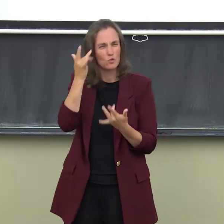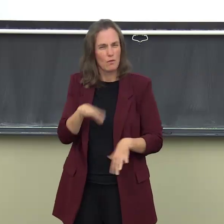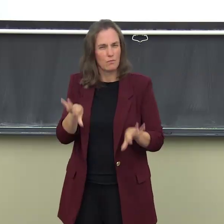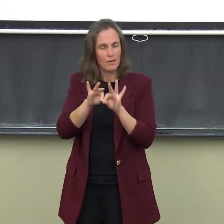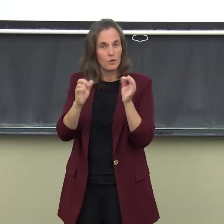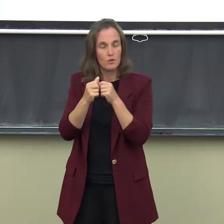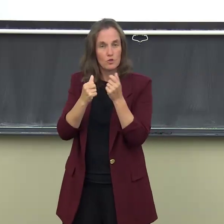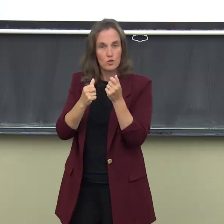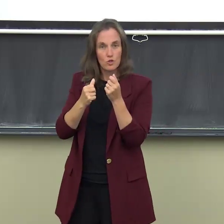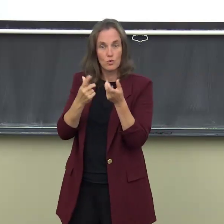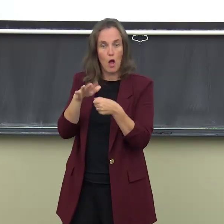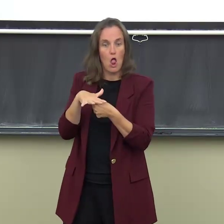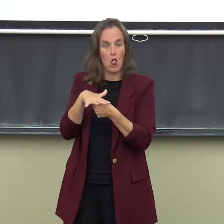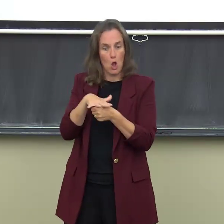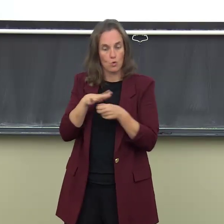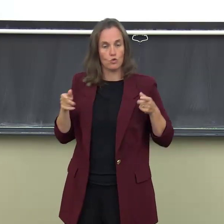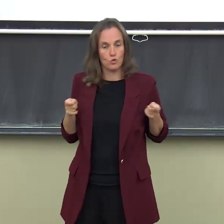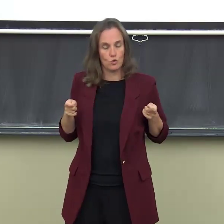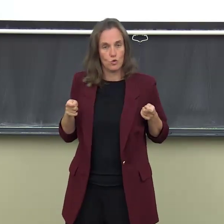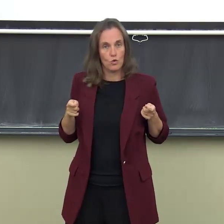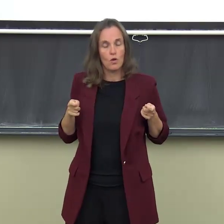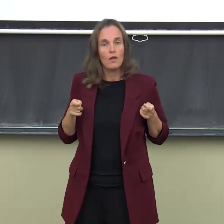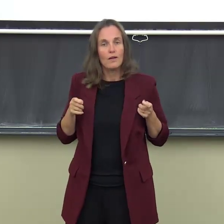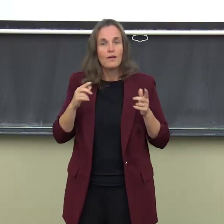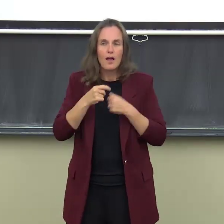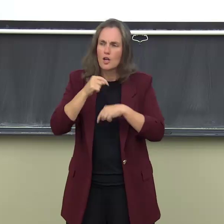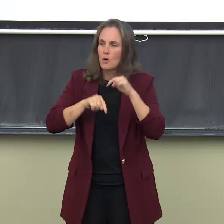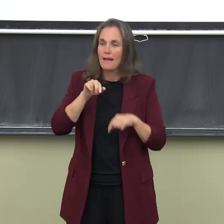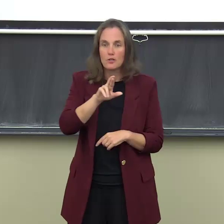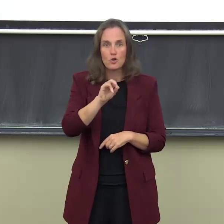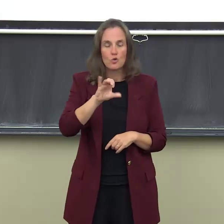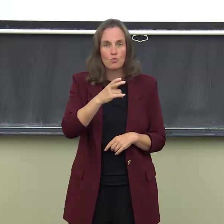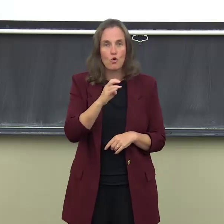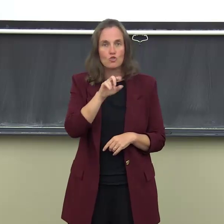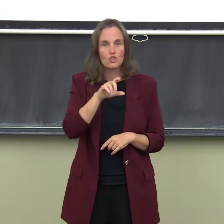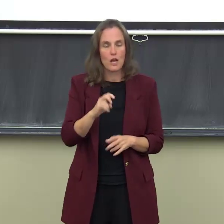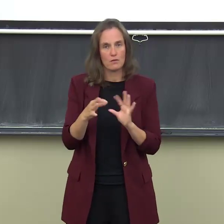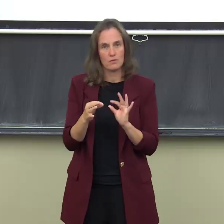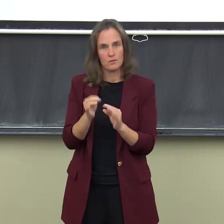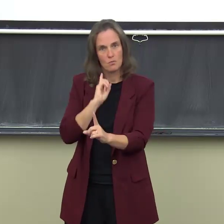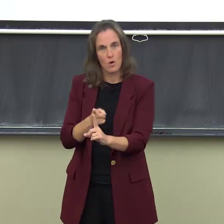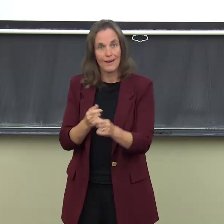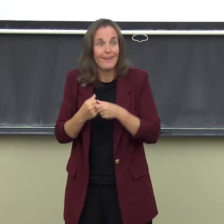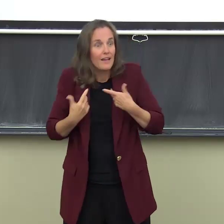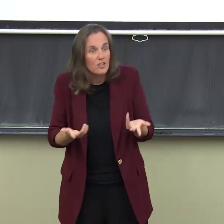localized control, is that these things, back to the Rochelle's overwhelm point, it just feels like, what am I supposed to do